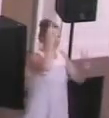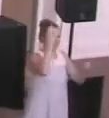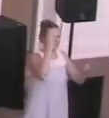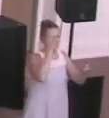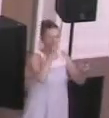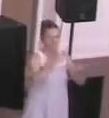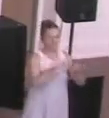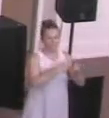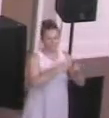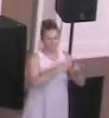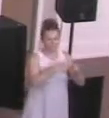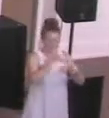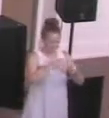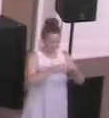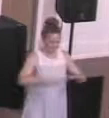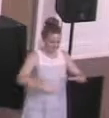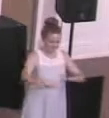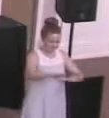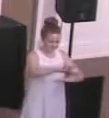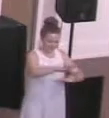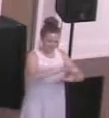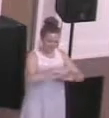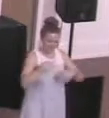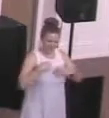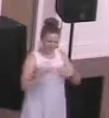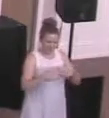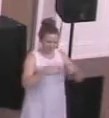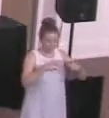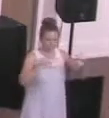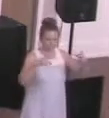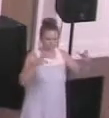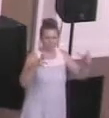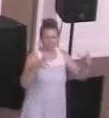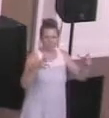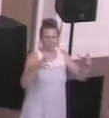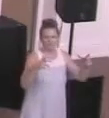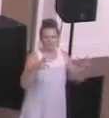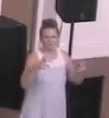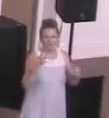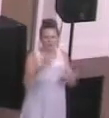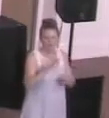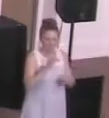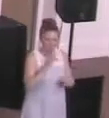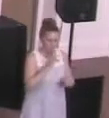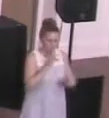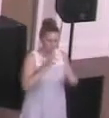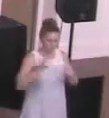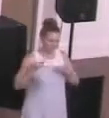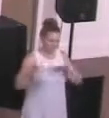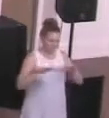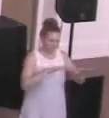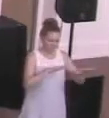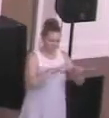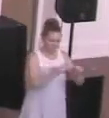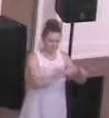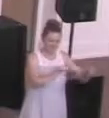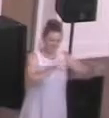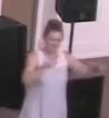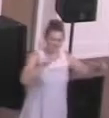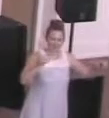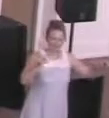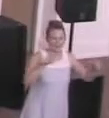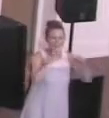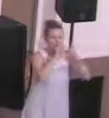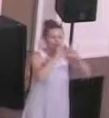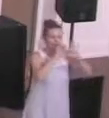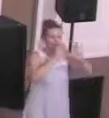the land that is plentiful, with the streams of abundance flow. Blessed